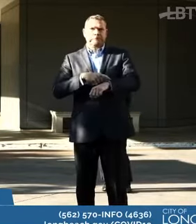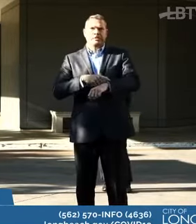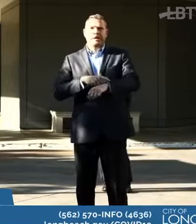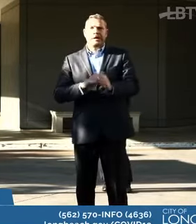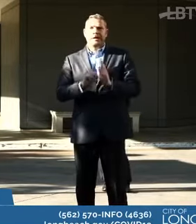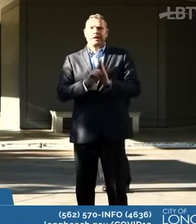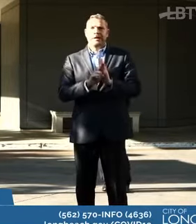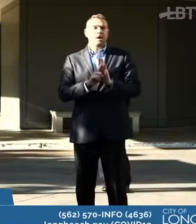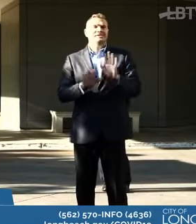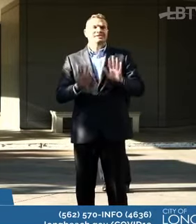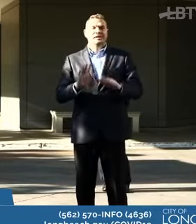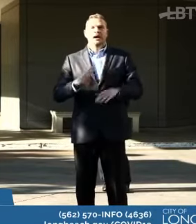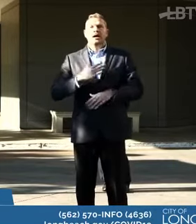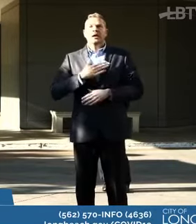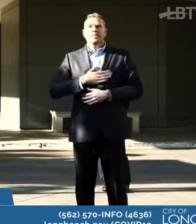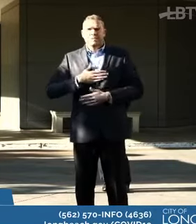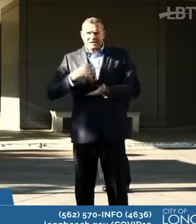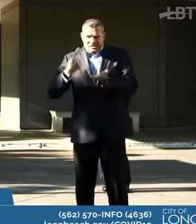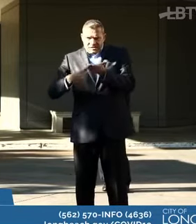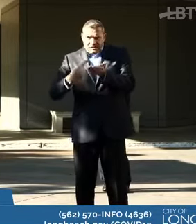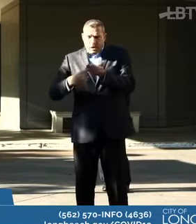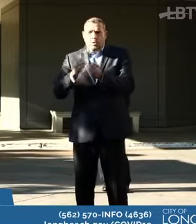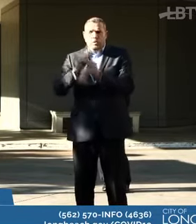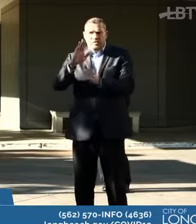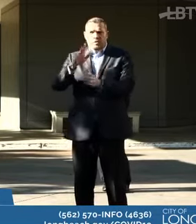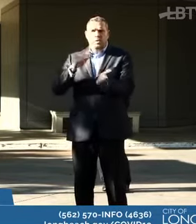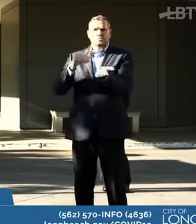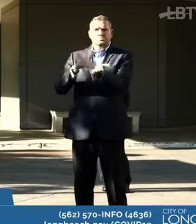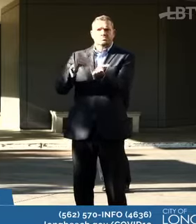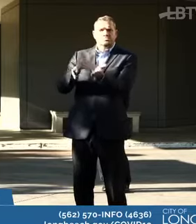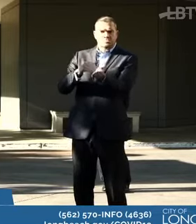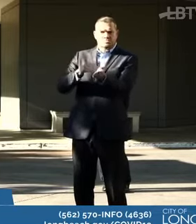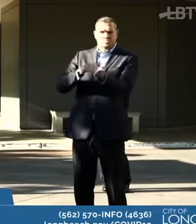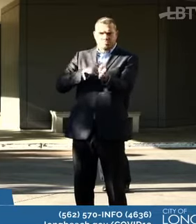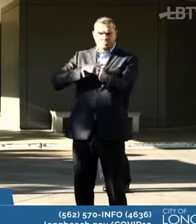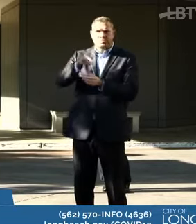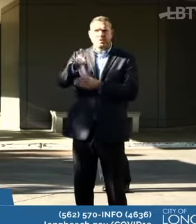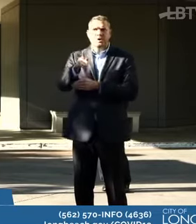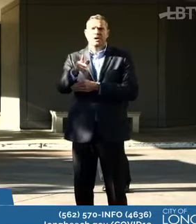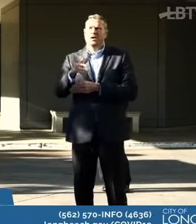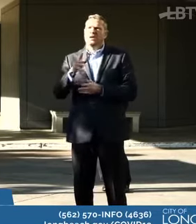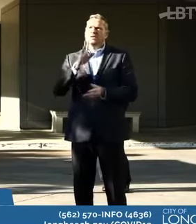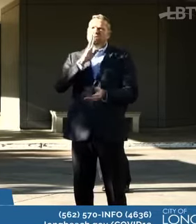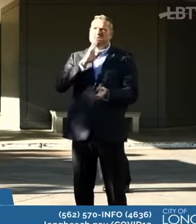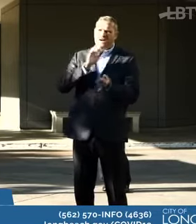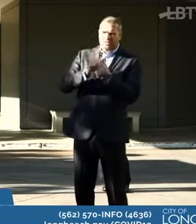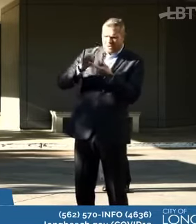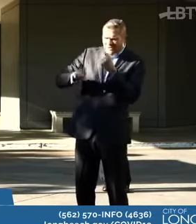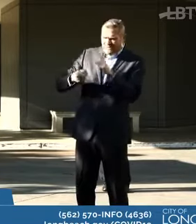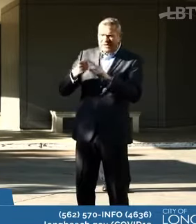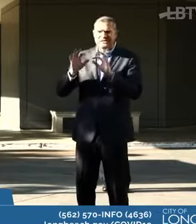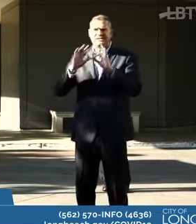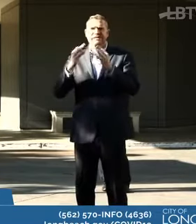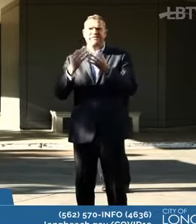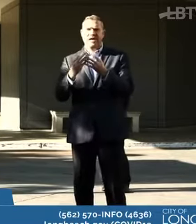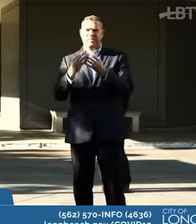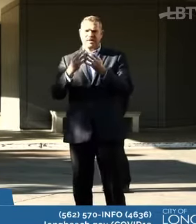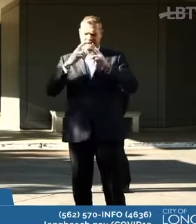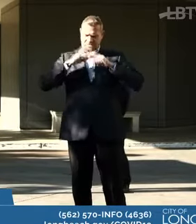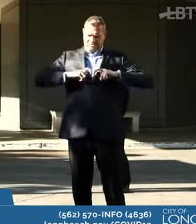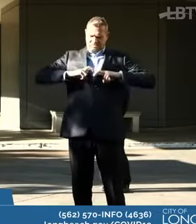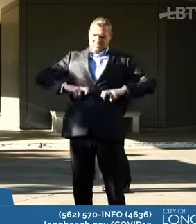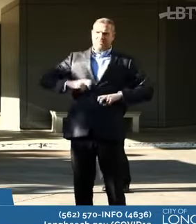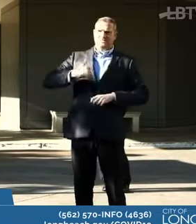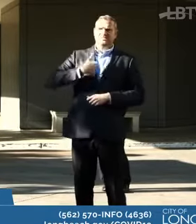to your provider, talk to friends, talk to family, and look into yourself and